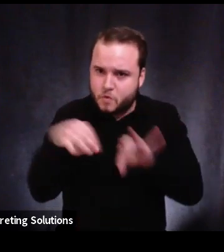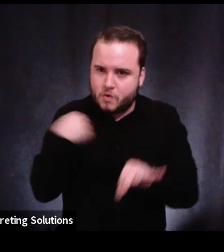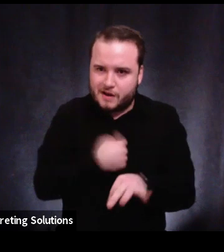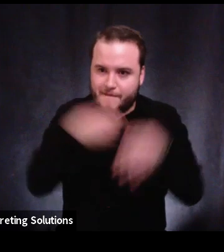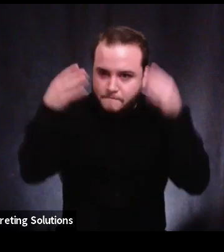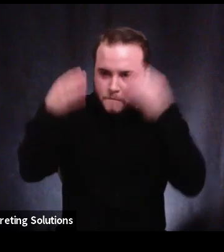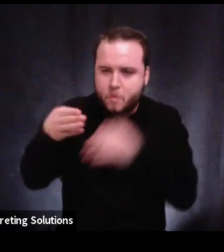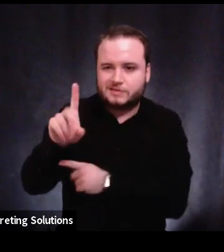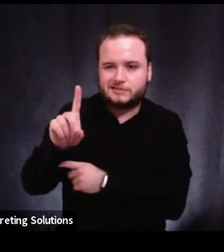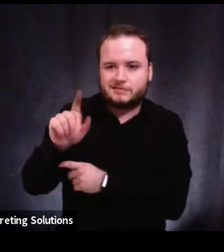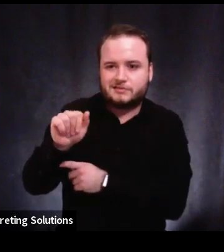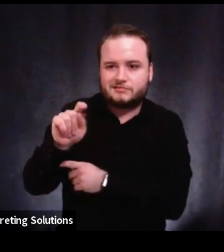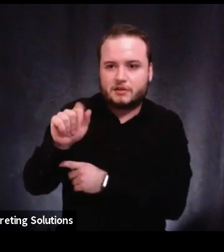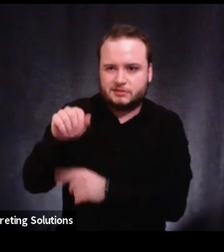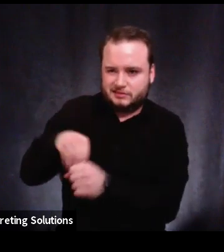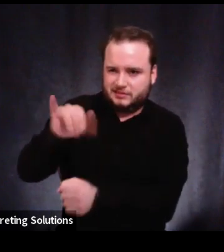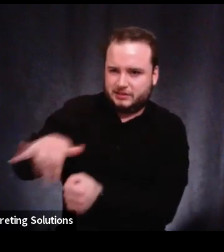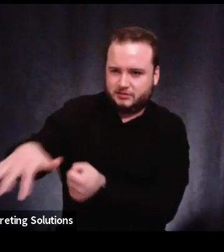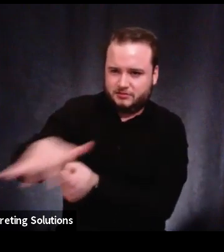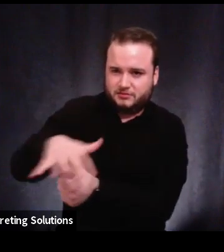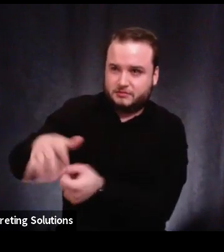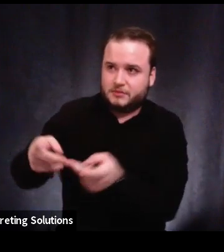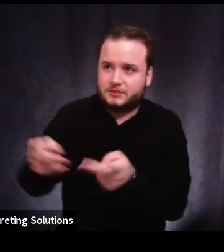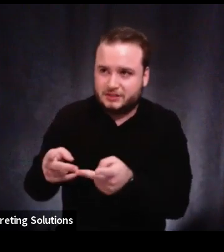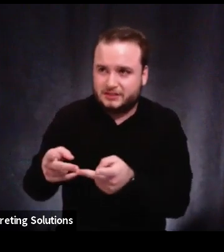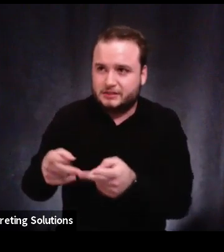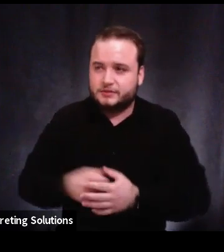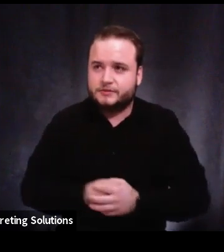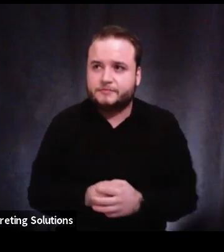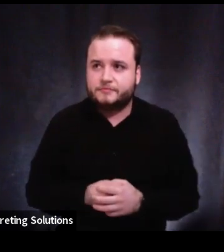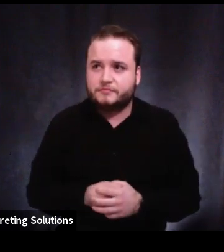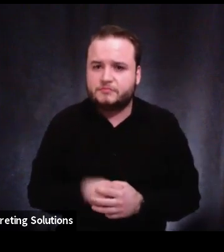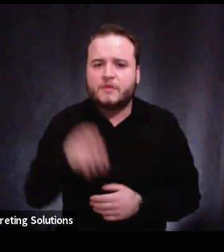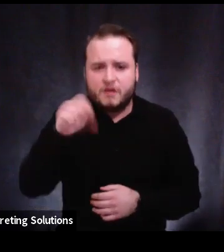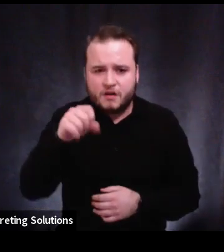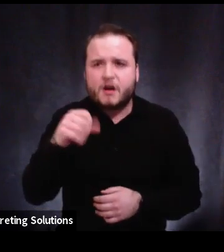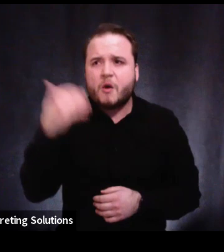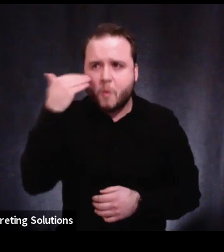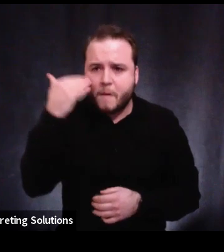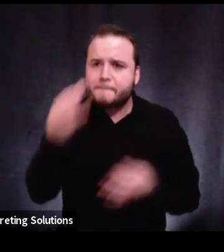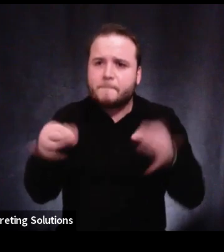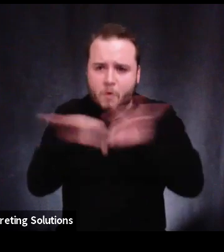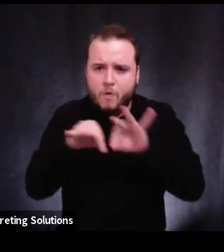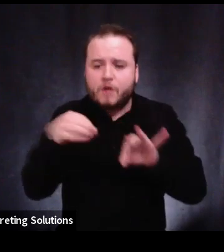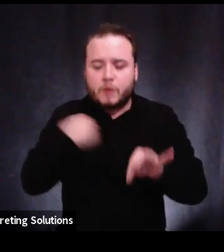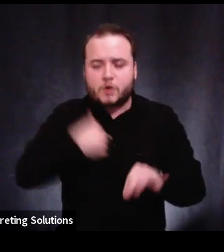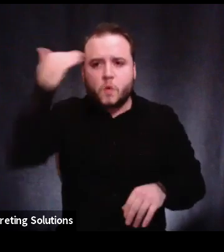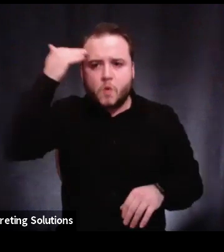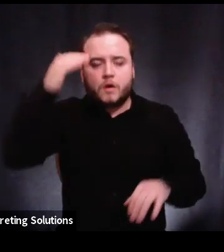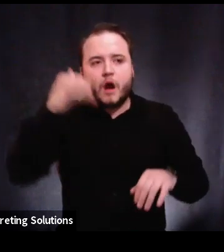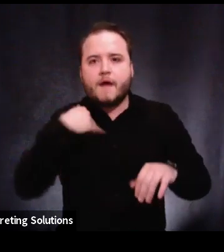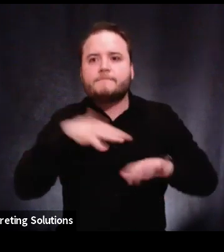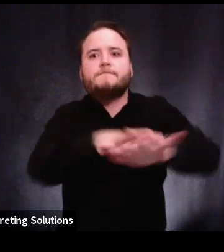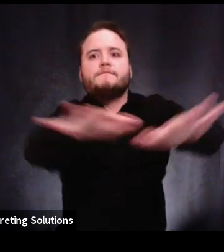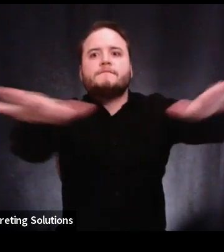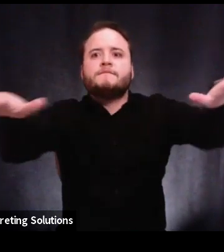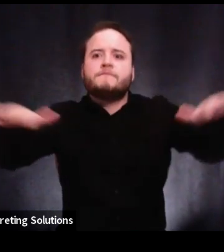there isn't transmission that could be happening in the community, but the testing that's being done is being focused in some of these other settings.